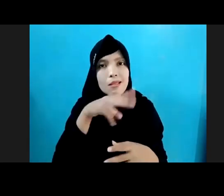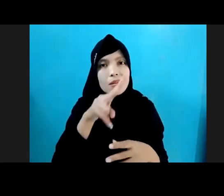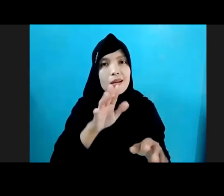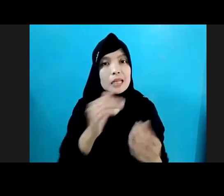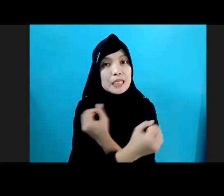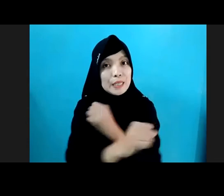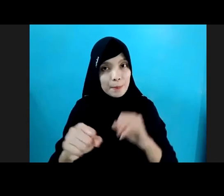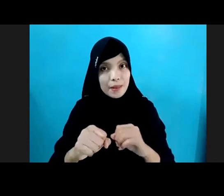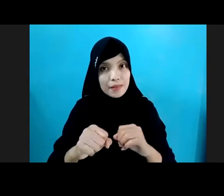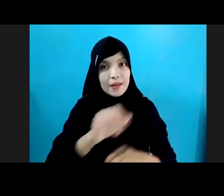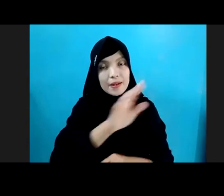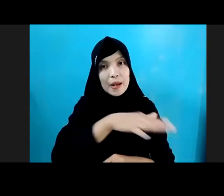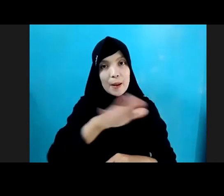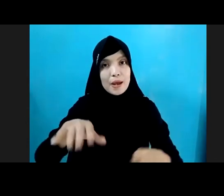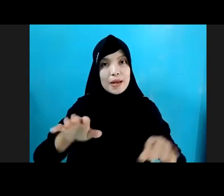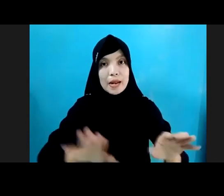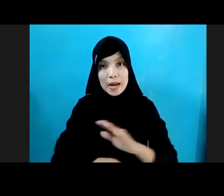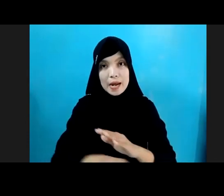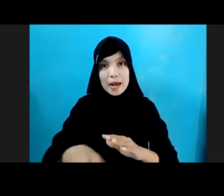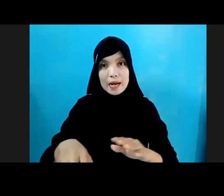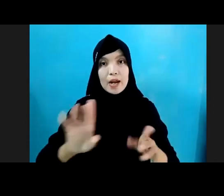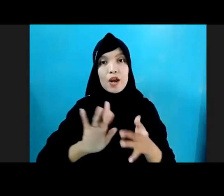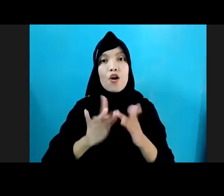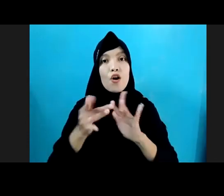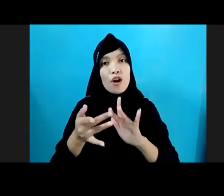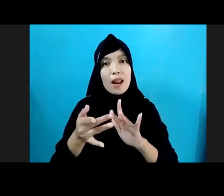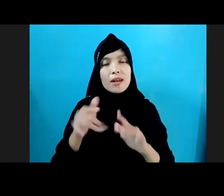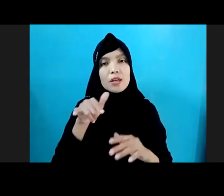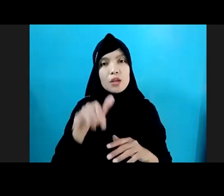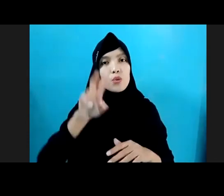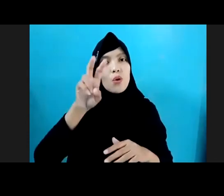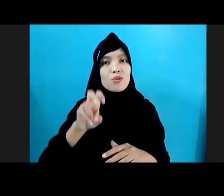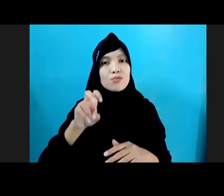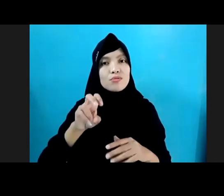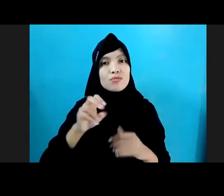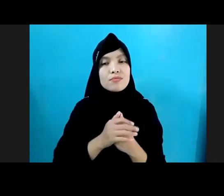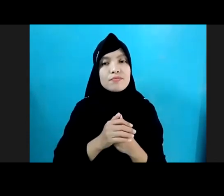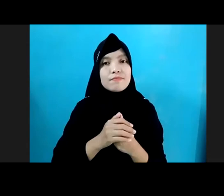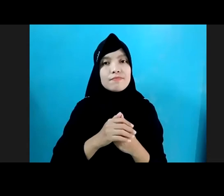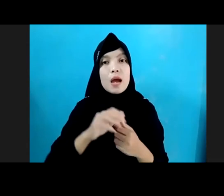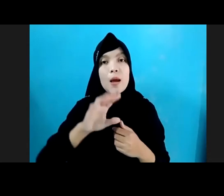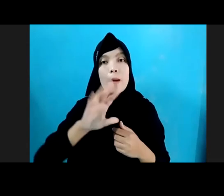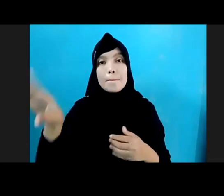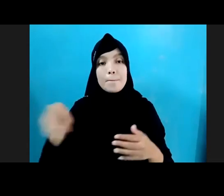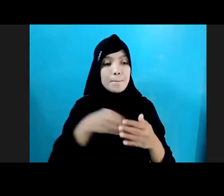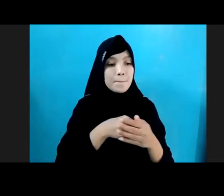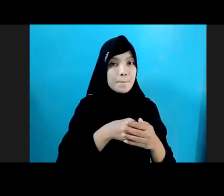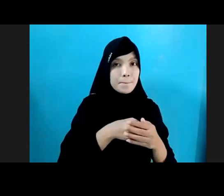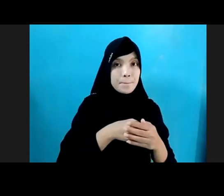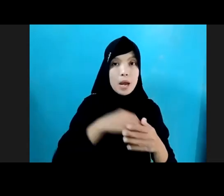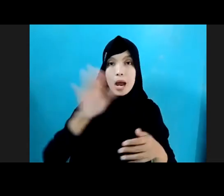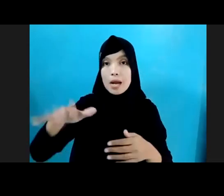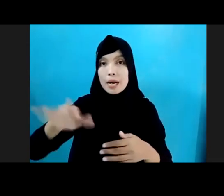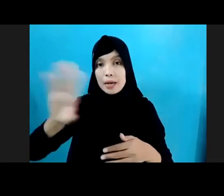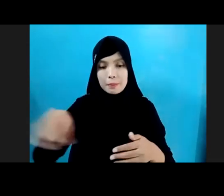Engage Children And Young People Them And Ask Them What Their Experiences Are Because Safety